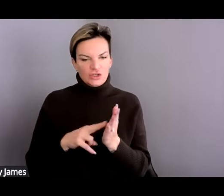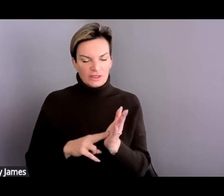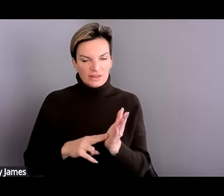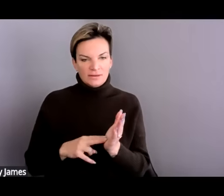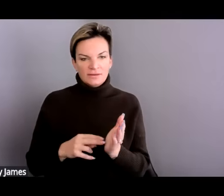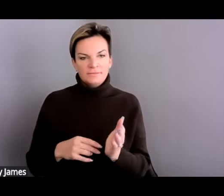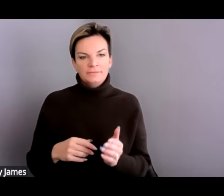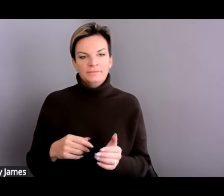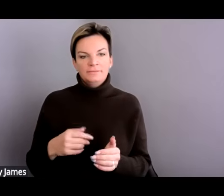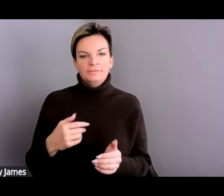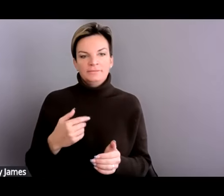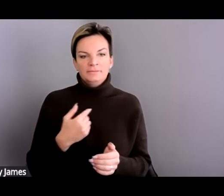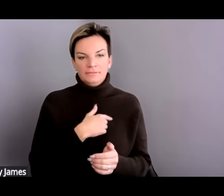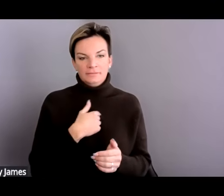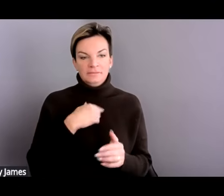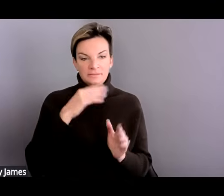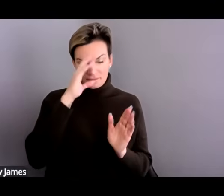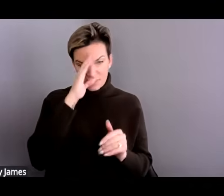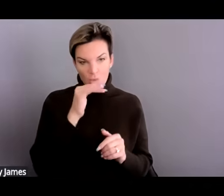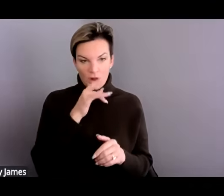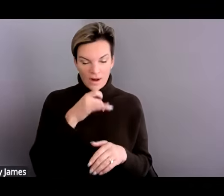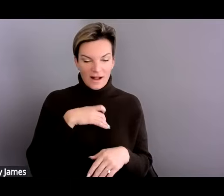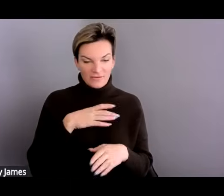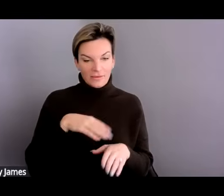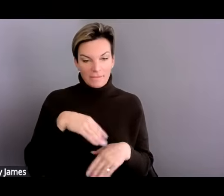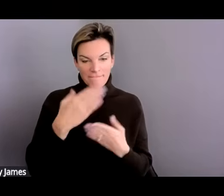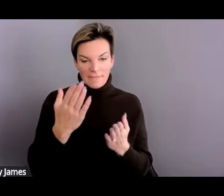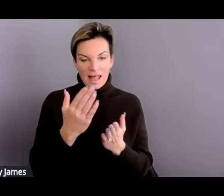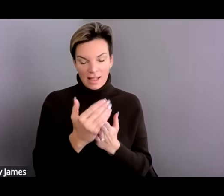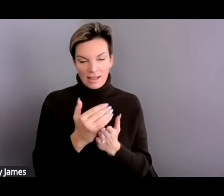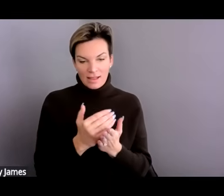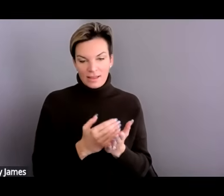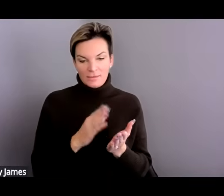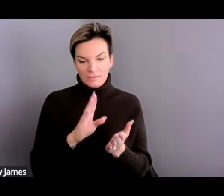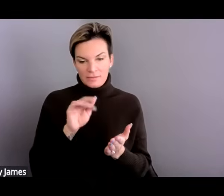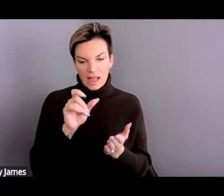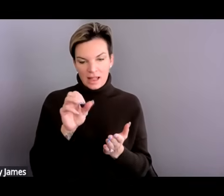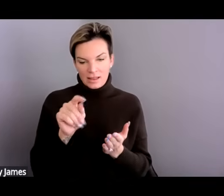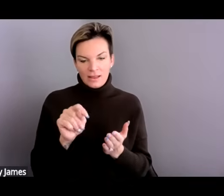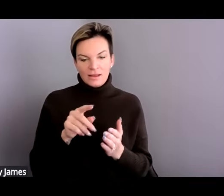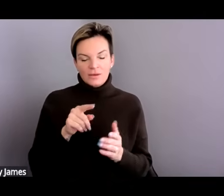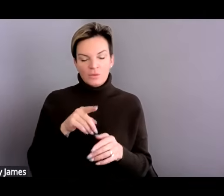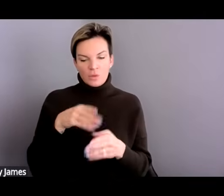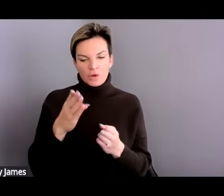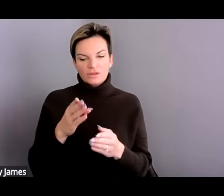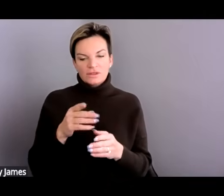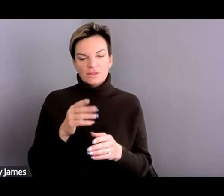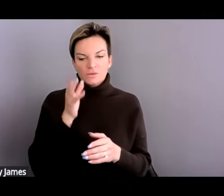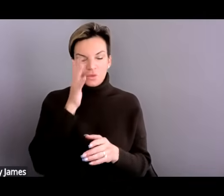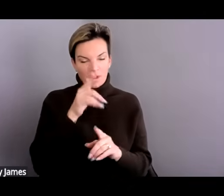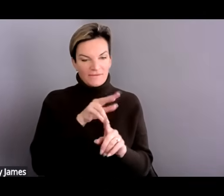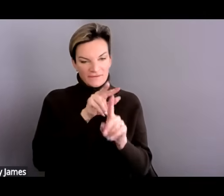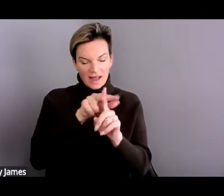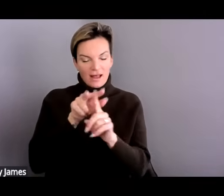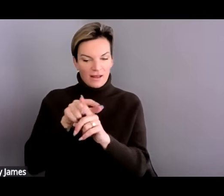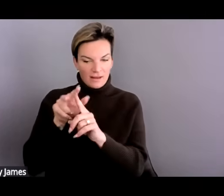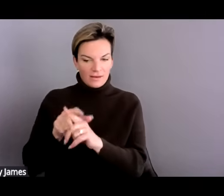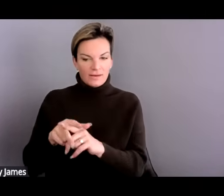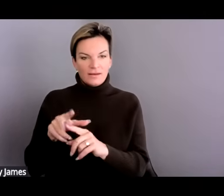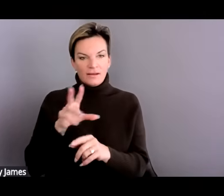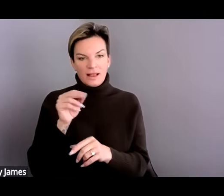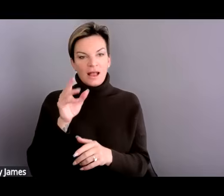I expect there are going to be ballot proposals filed this cycle, and there may well be challenges to